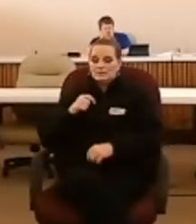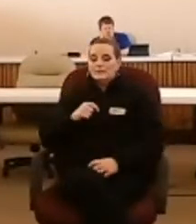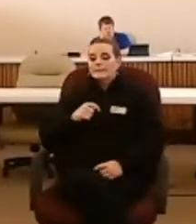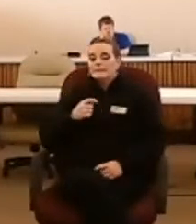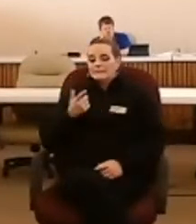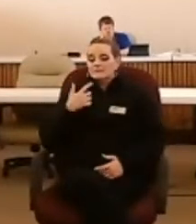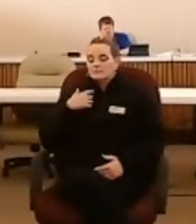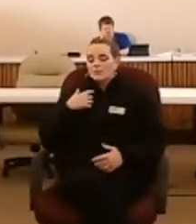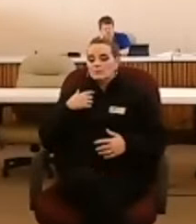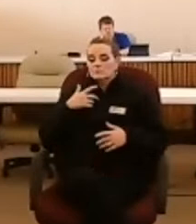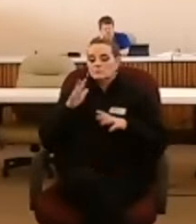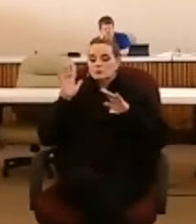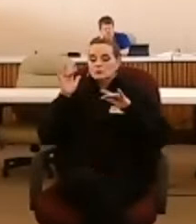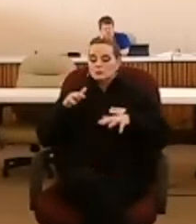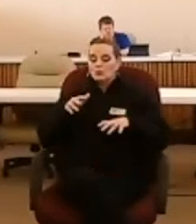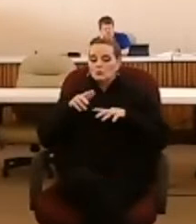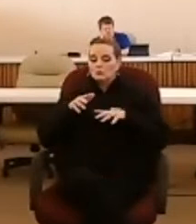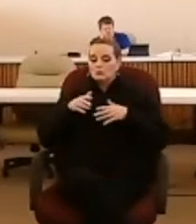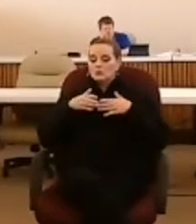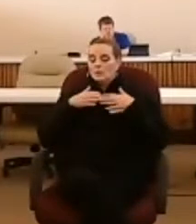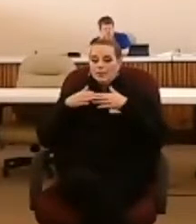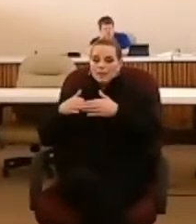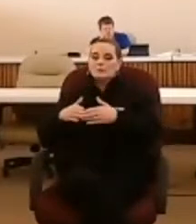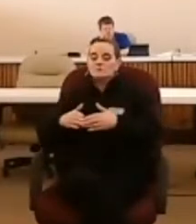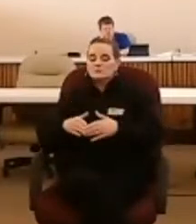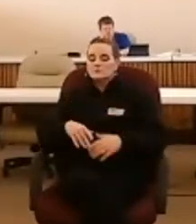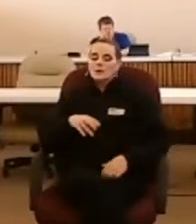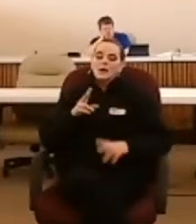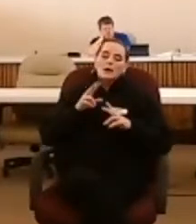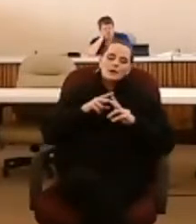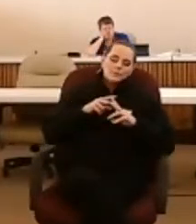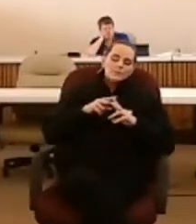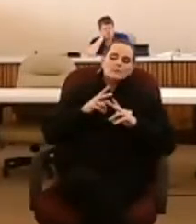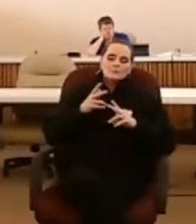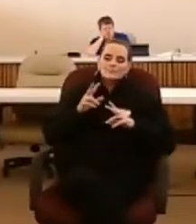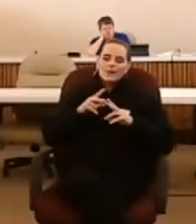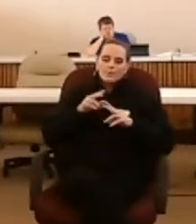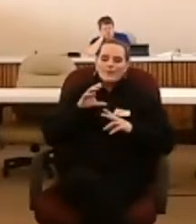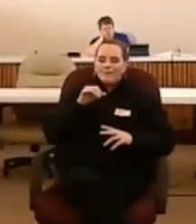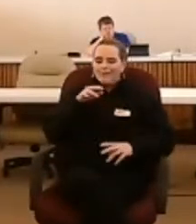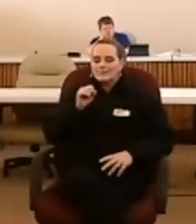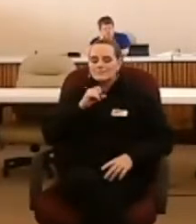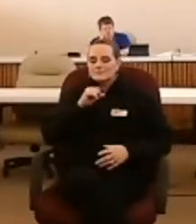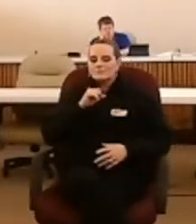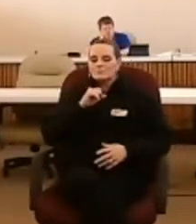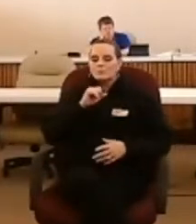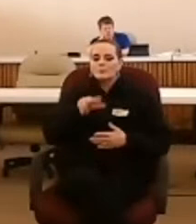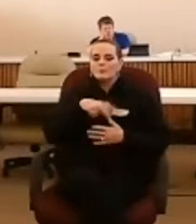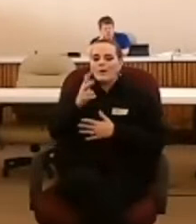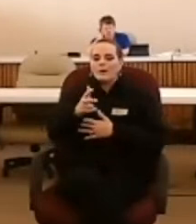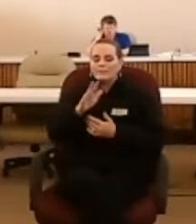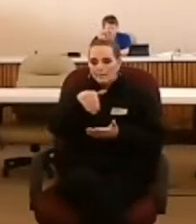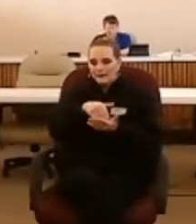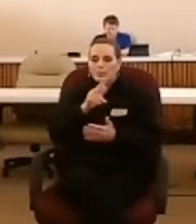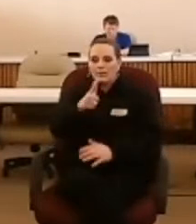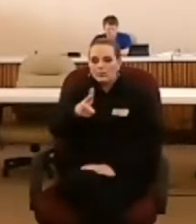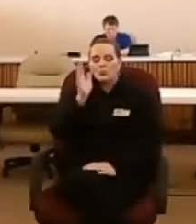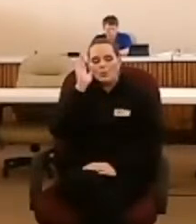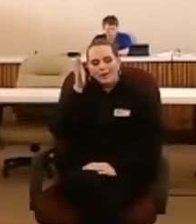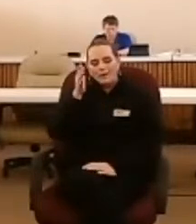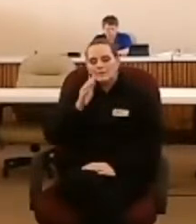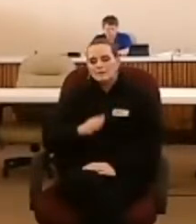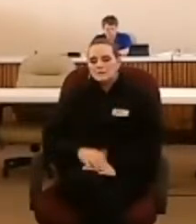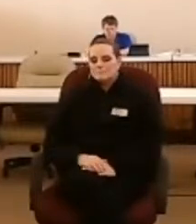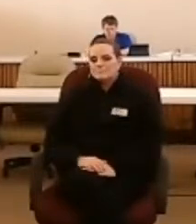portion. Couple of the cars have parked in the middle, but it's never an issue. It doesn't get